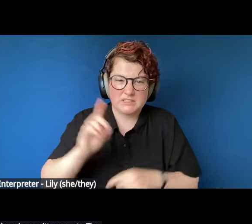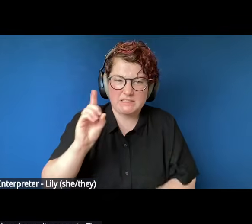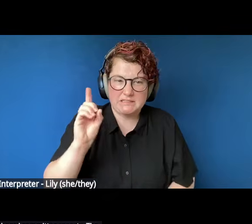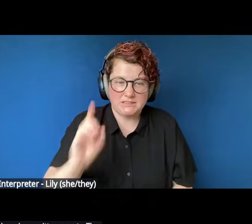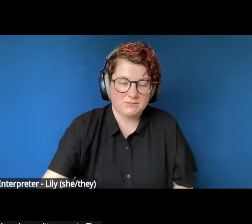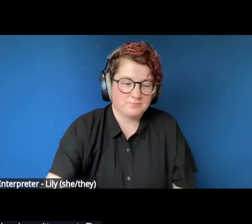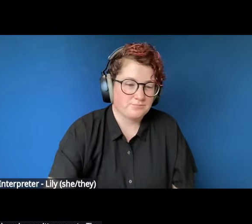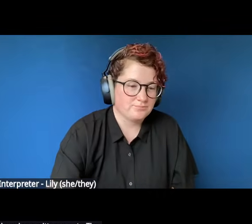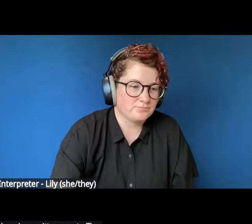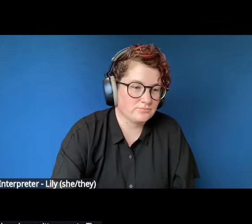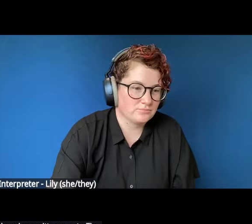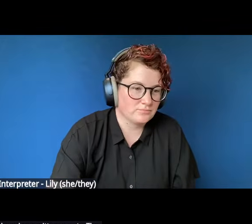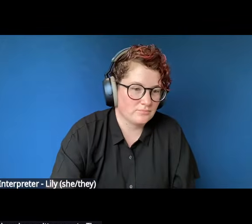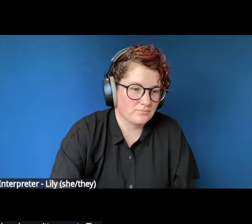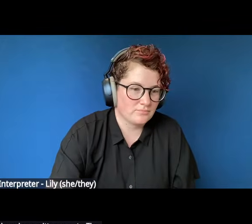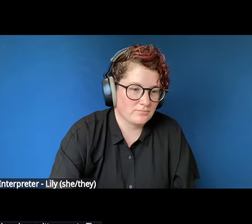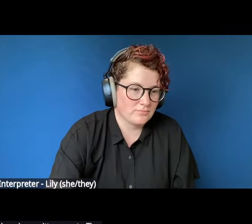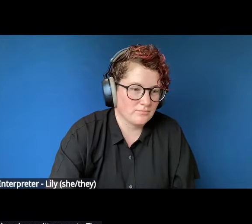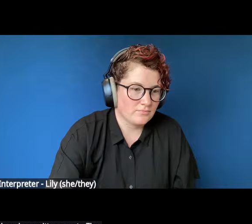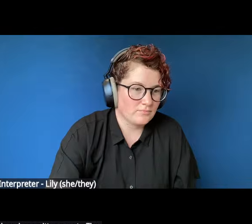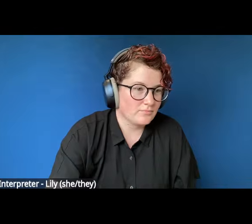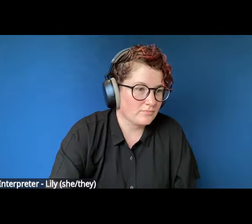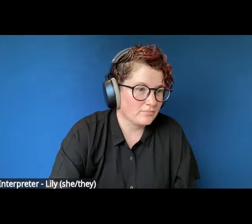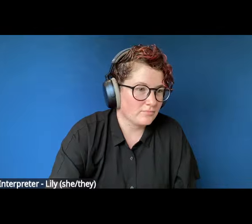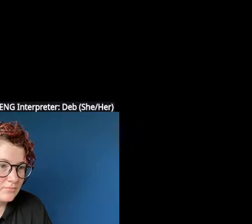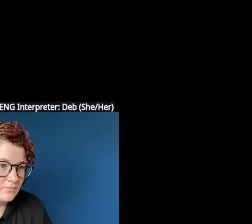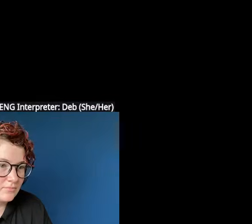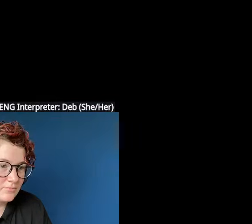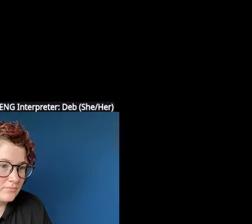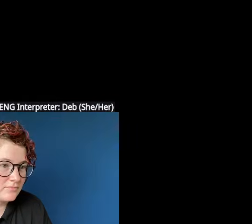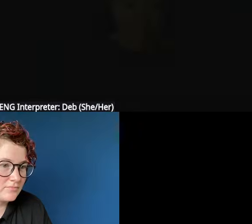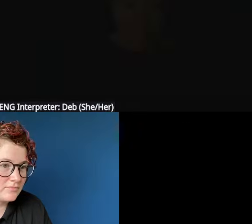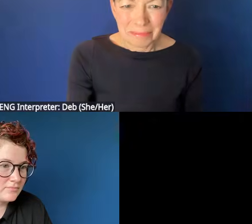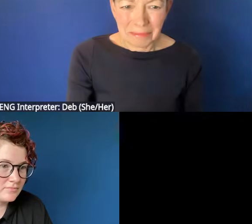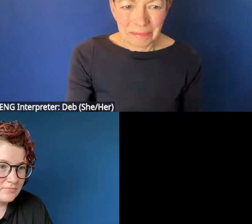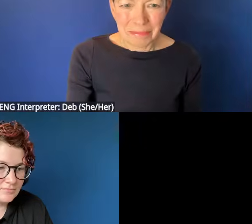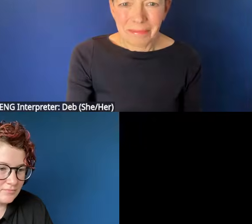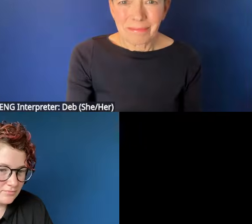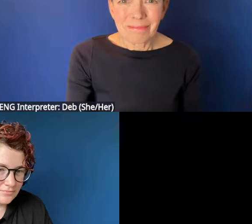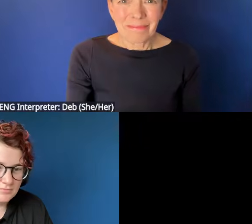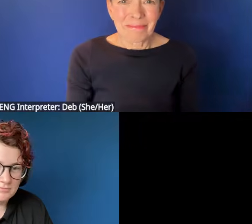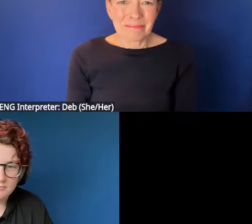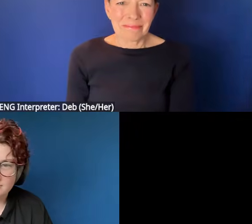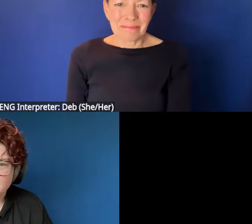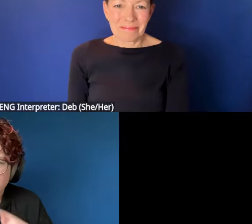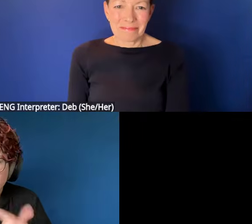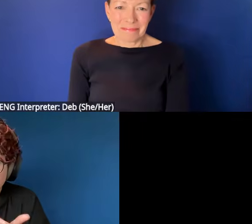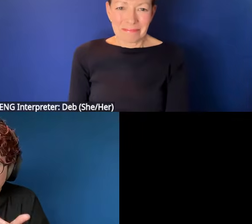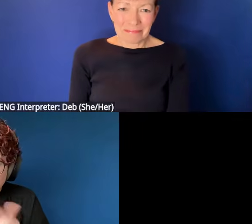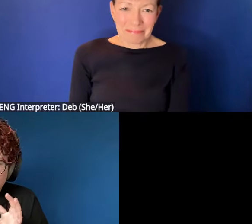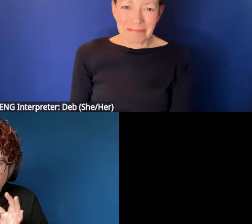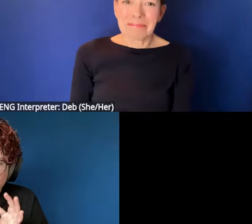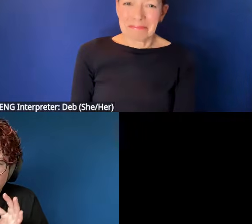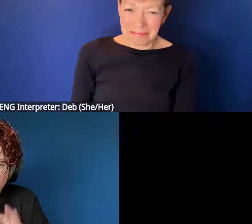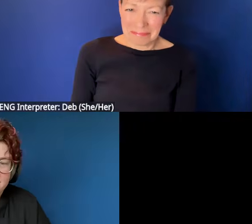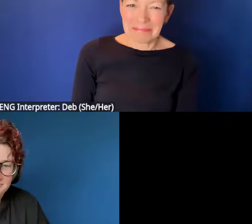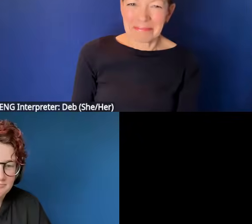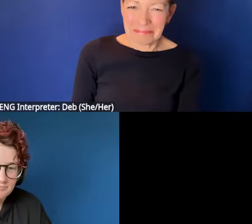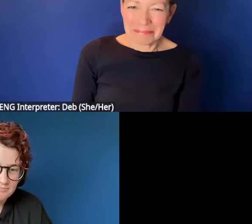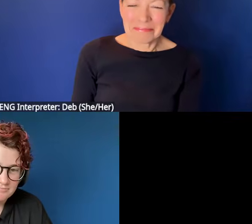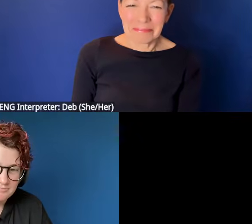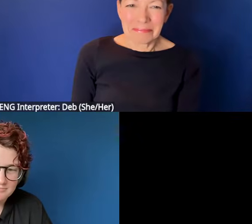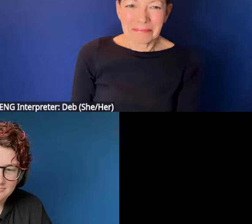report. Secretary Treasurer. Sure. The audit subcommittee had a meeting on May